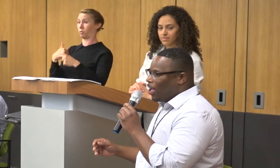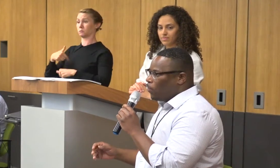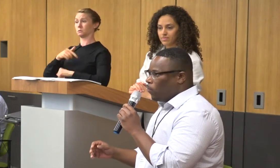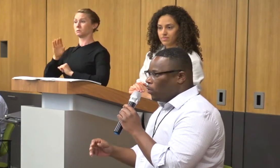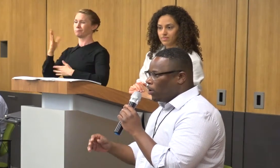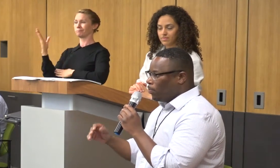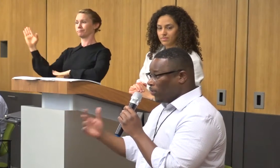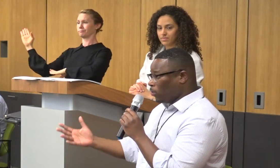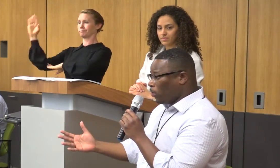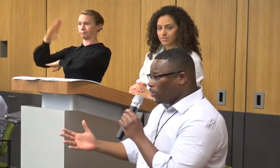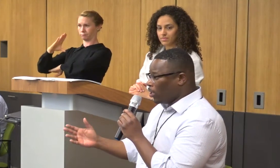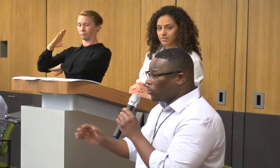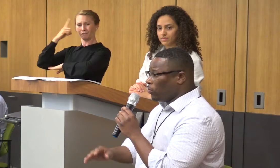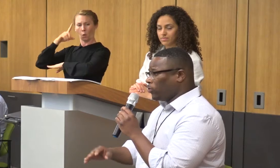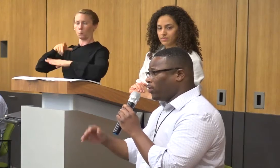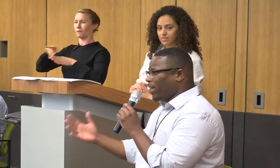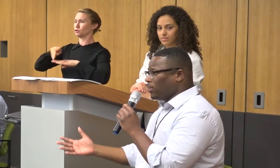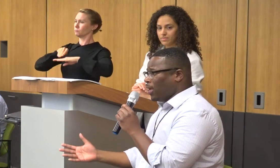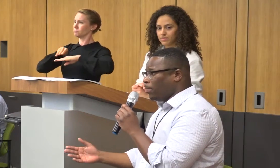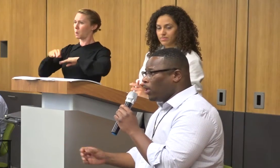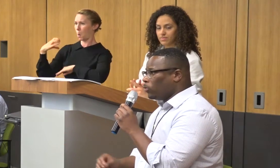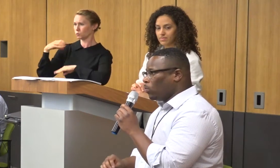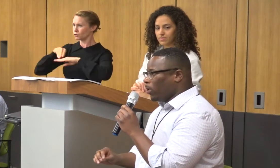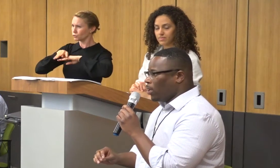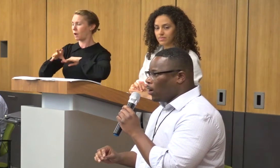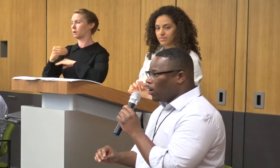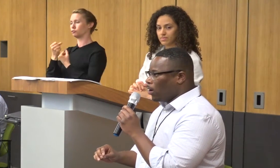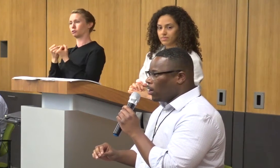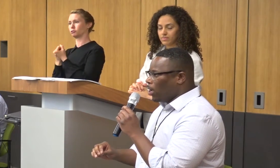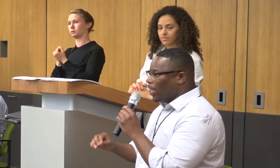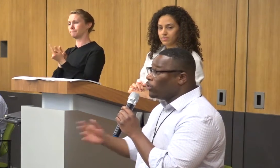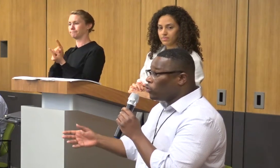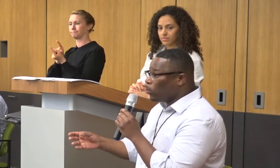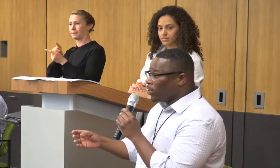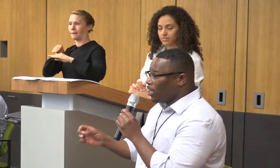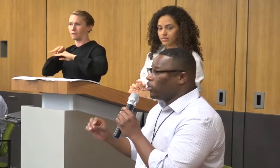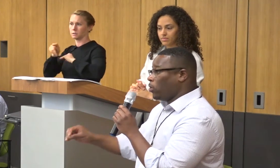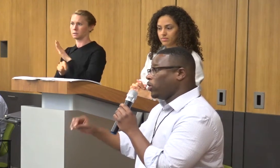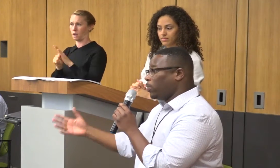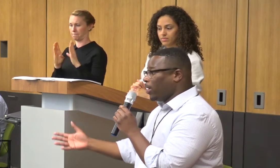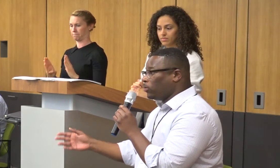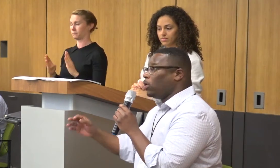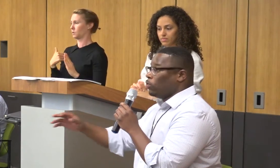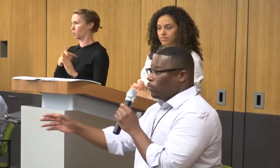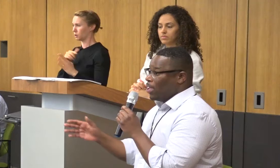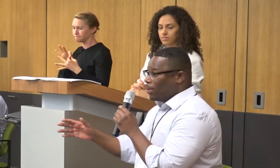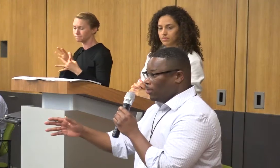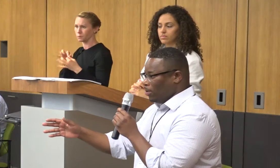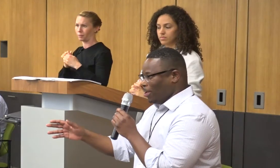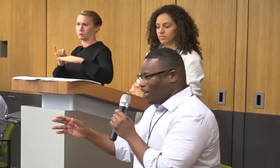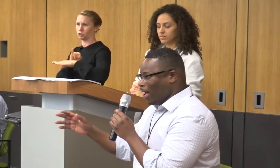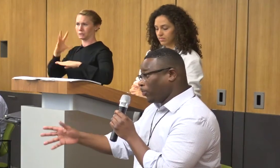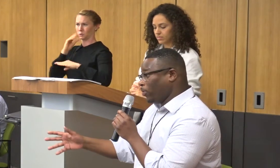us for professional coaching and structured advising time. So we are in tune with the intern experience through